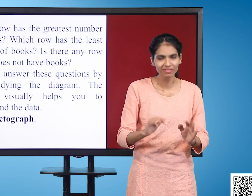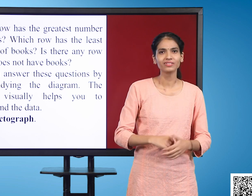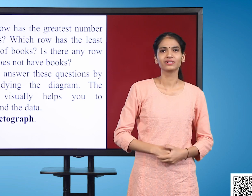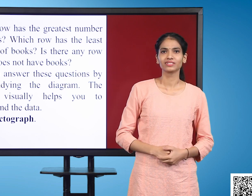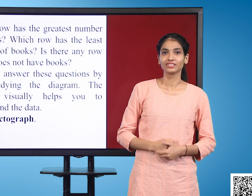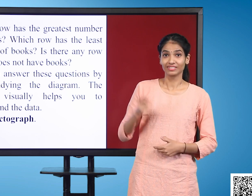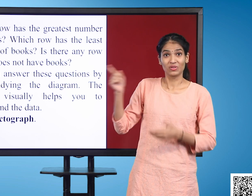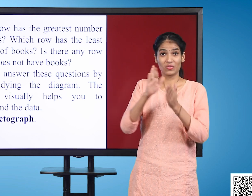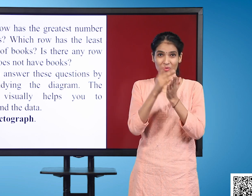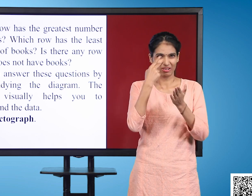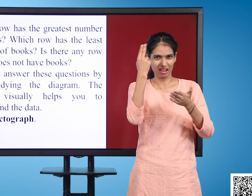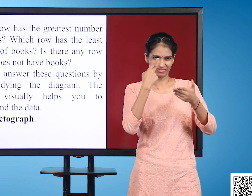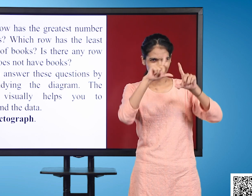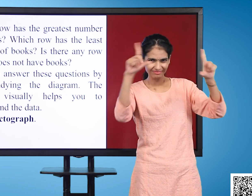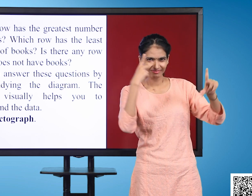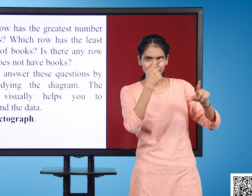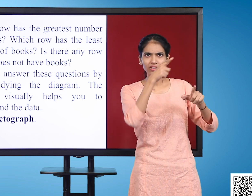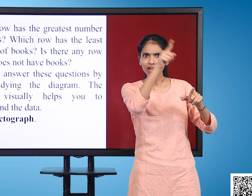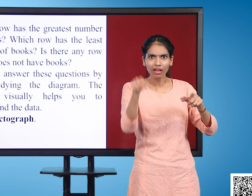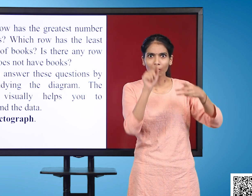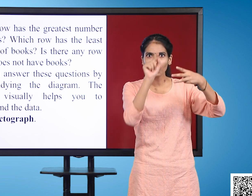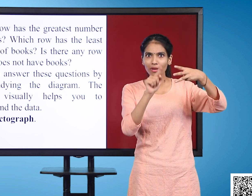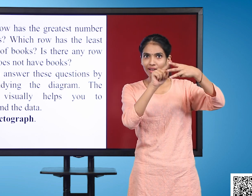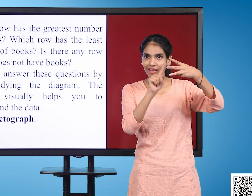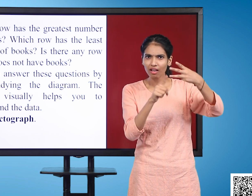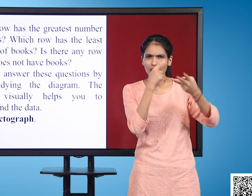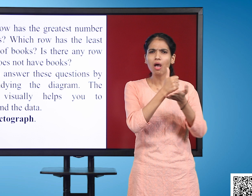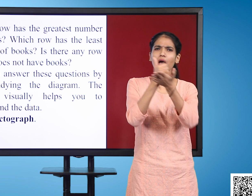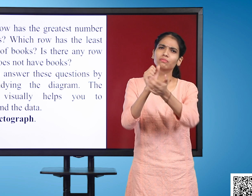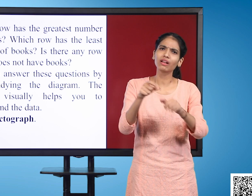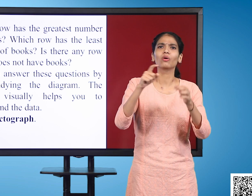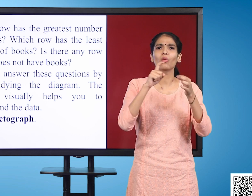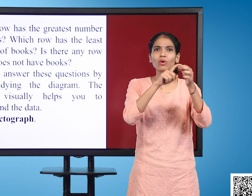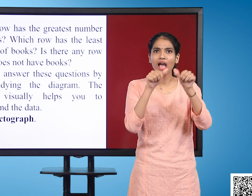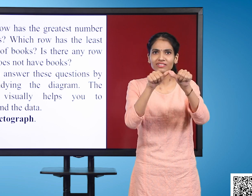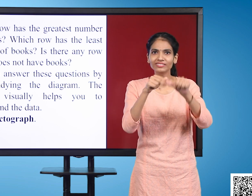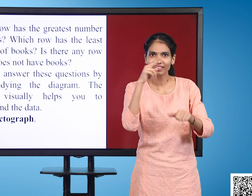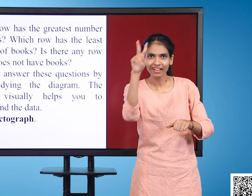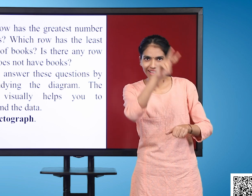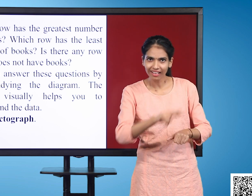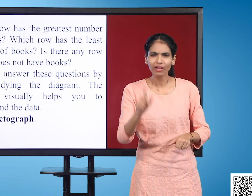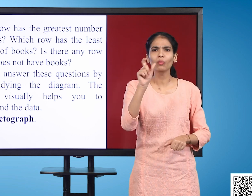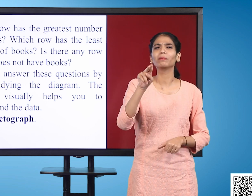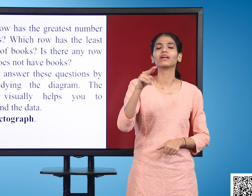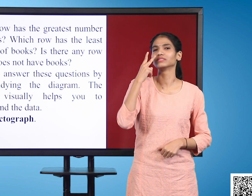You can answer these questions by just studying the diagram. The picture visually helps you to understand the